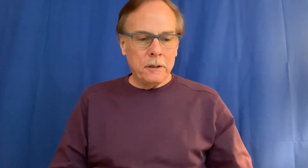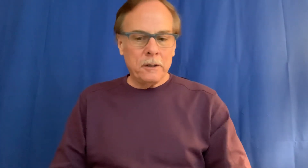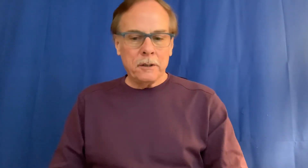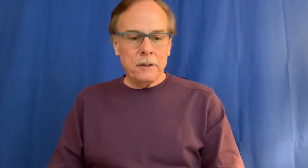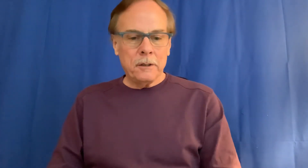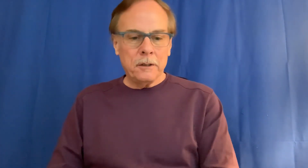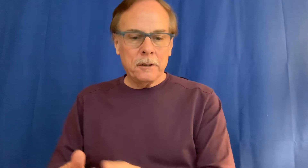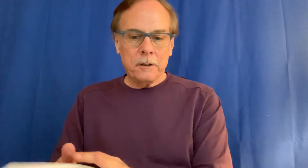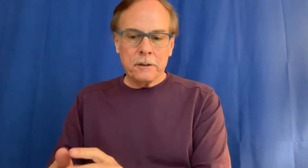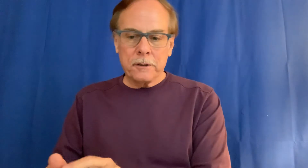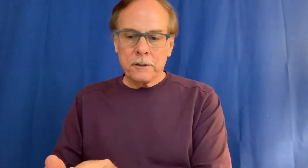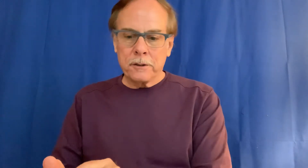is